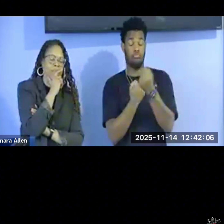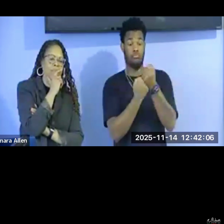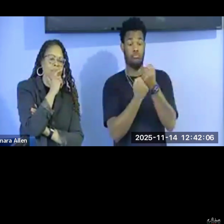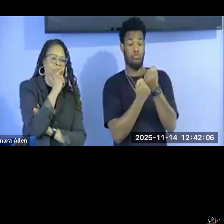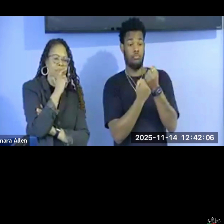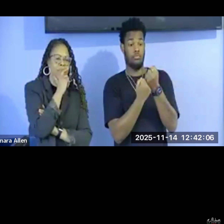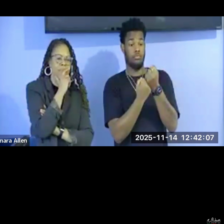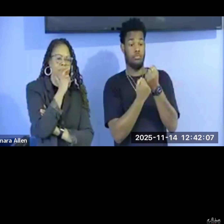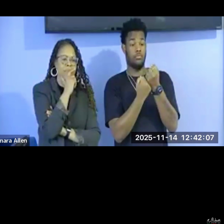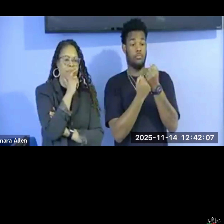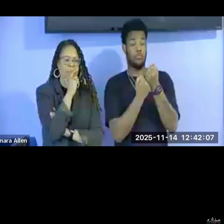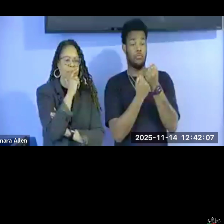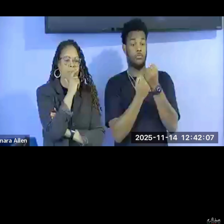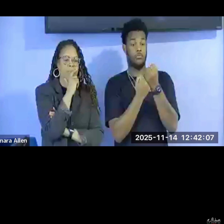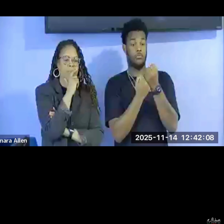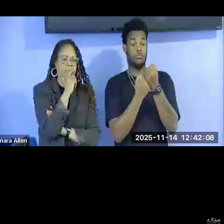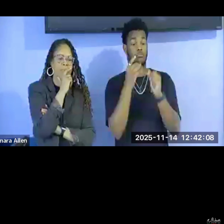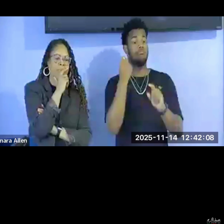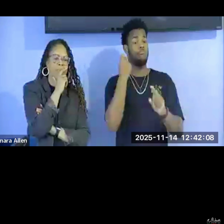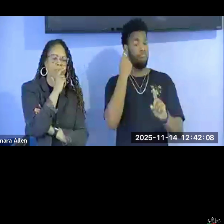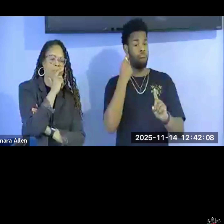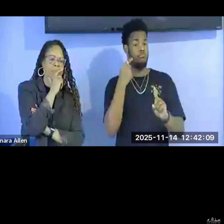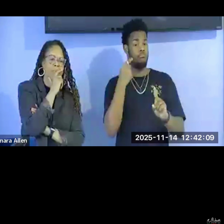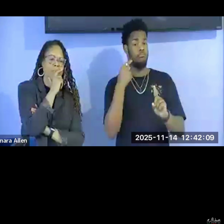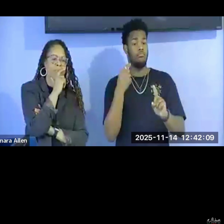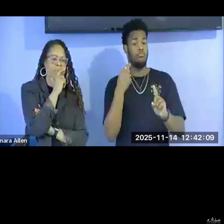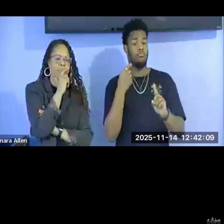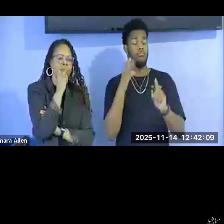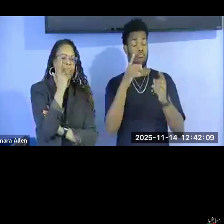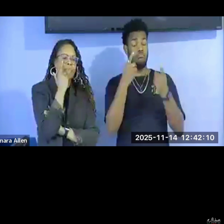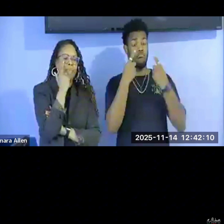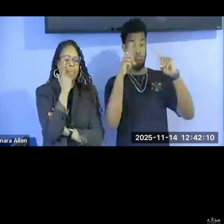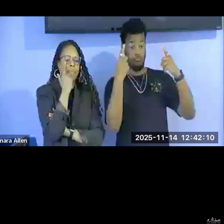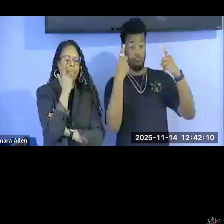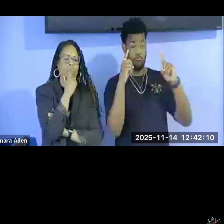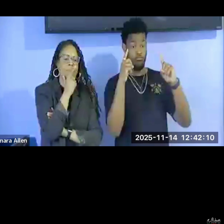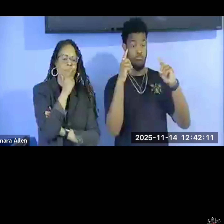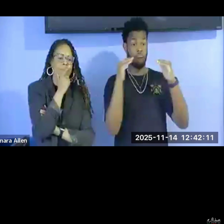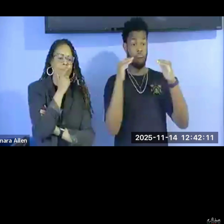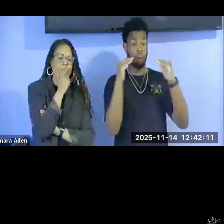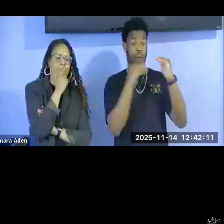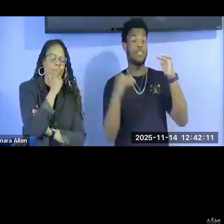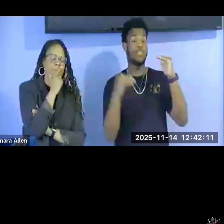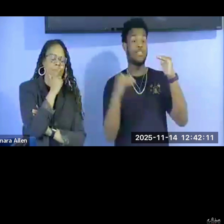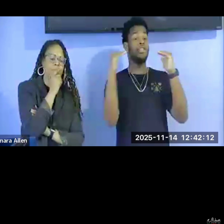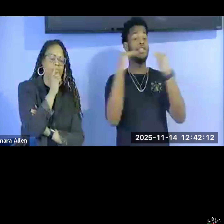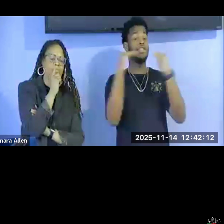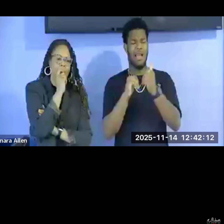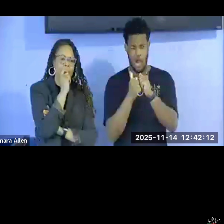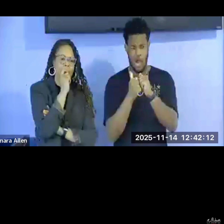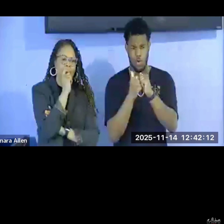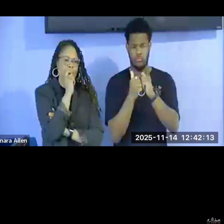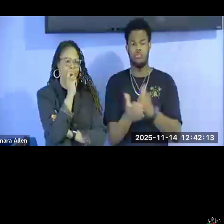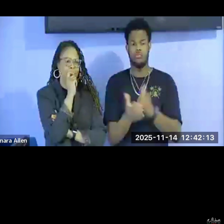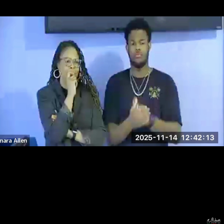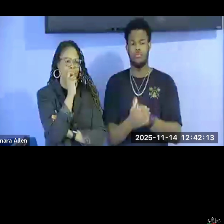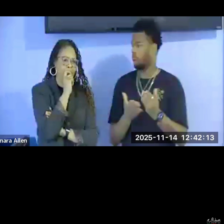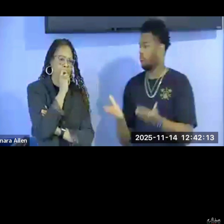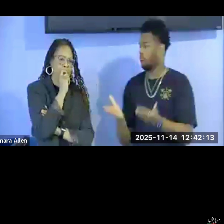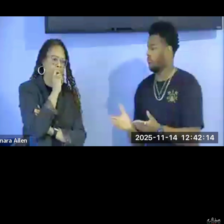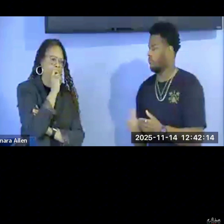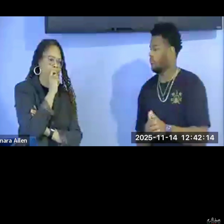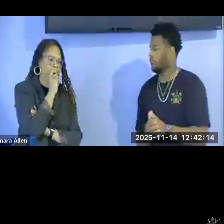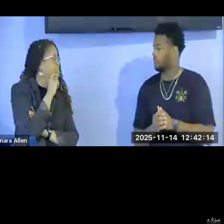How can allies best support the Black deaf community in achieving equity?